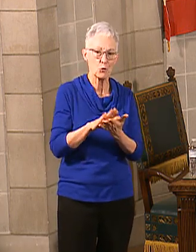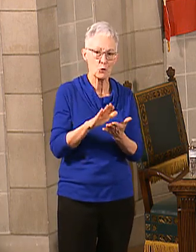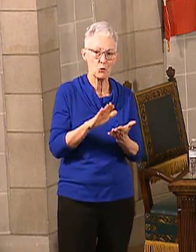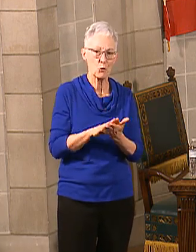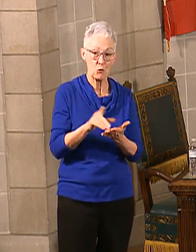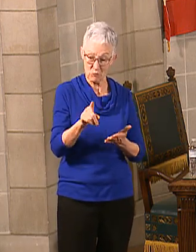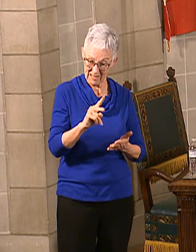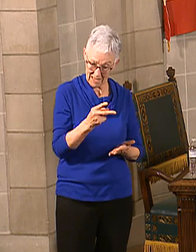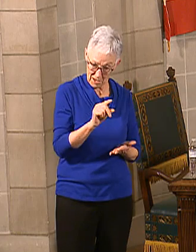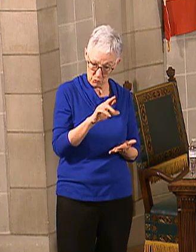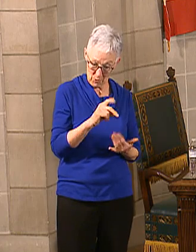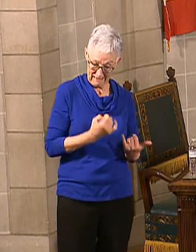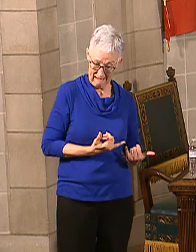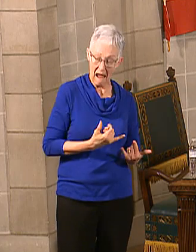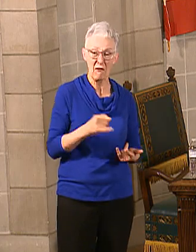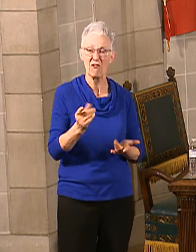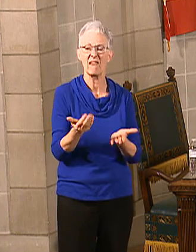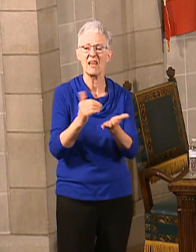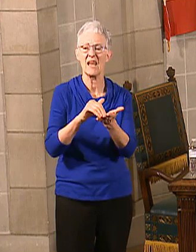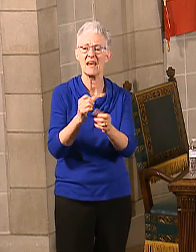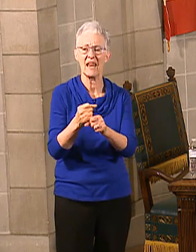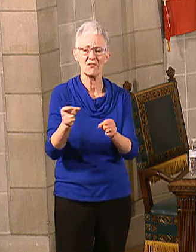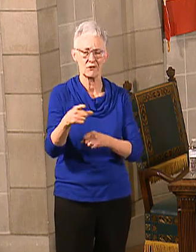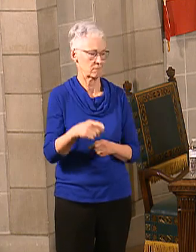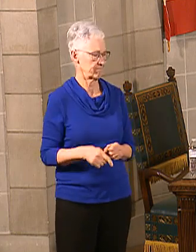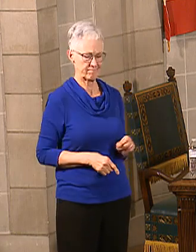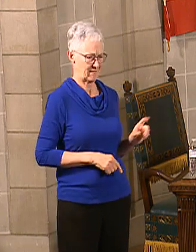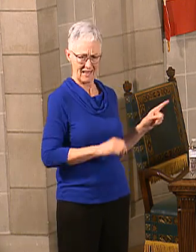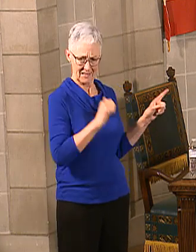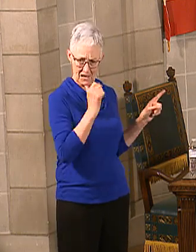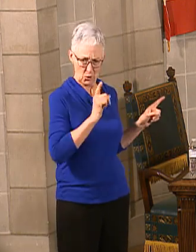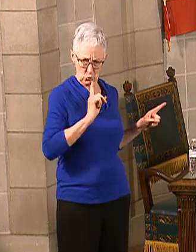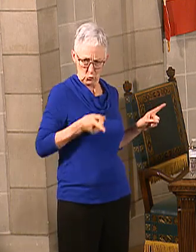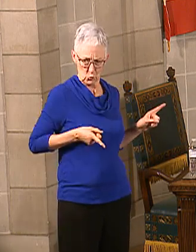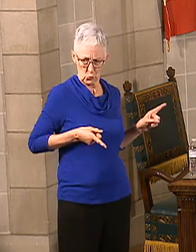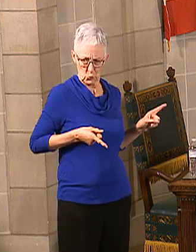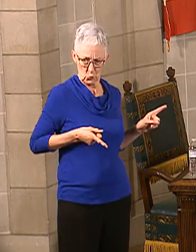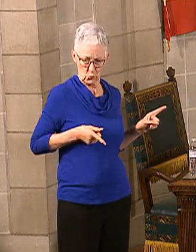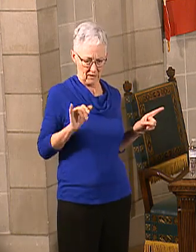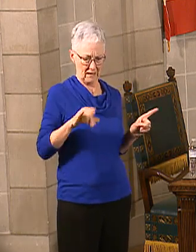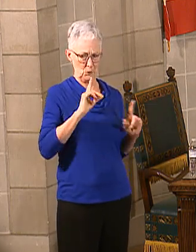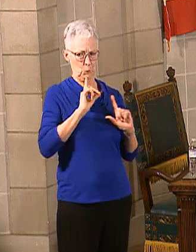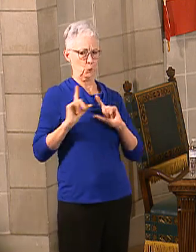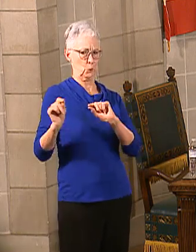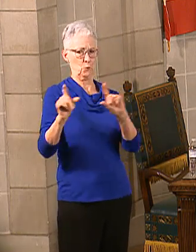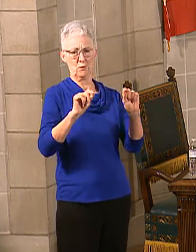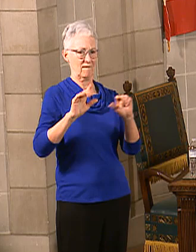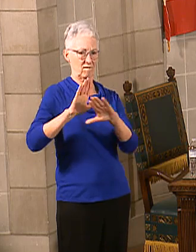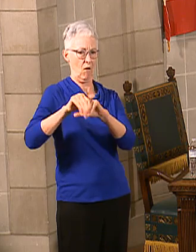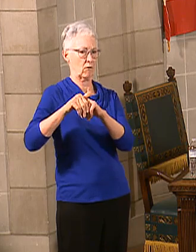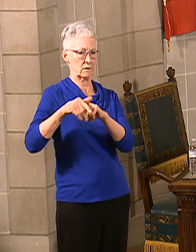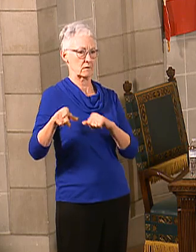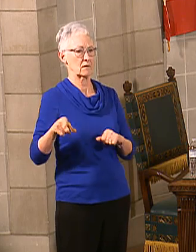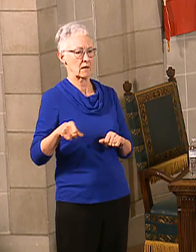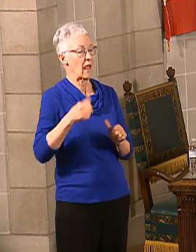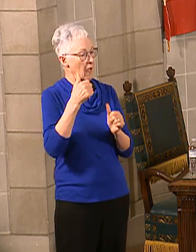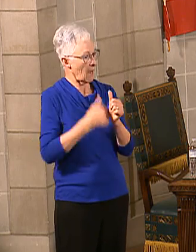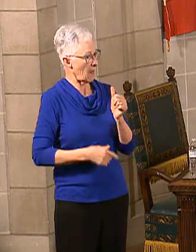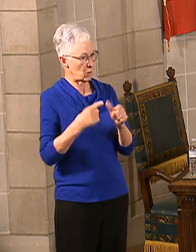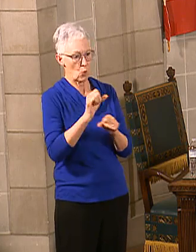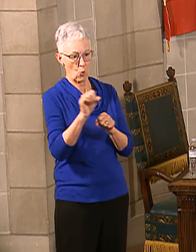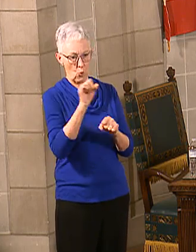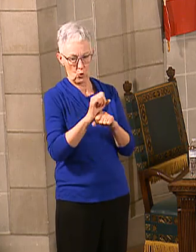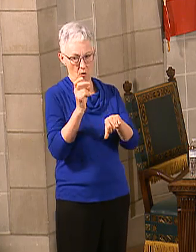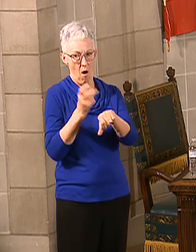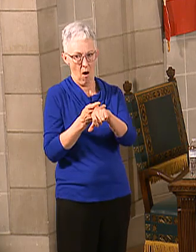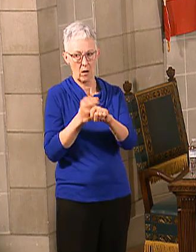know our schools and our superintendents, our educators, our teachers, the Commissioner for Education, everybody's working very, very hard to